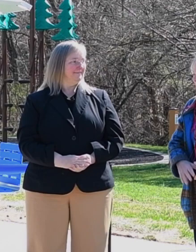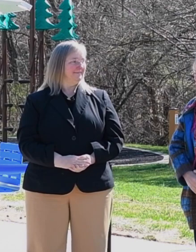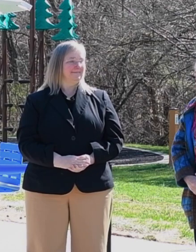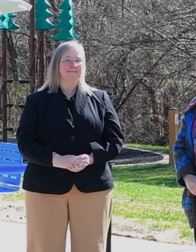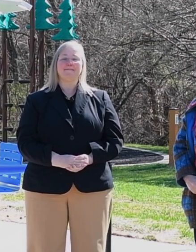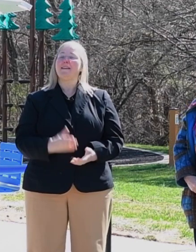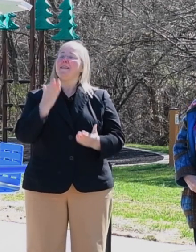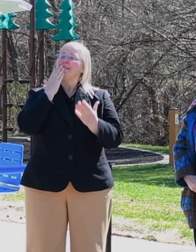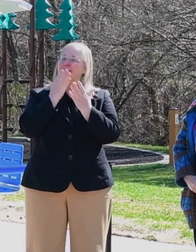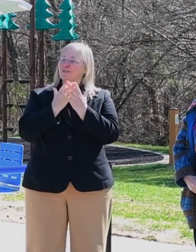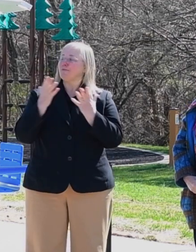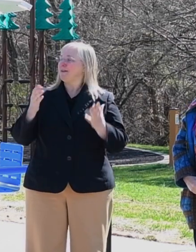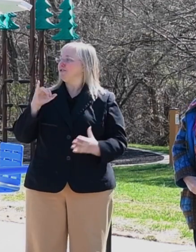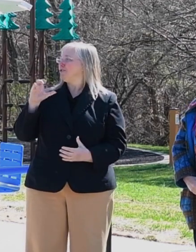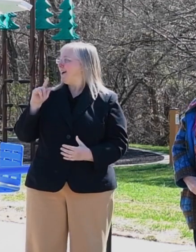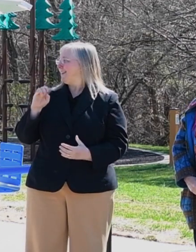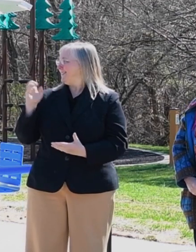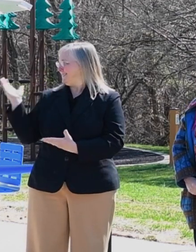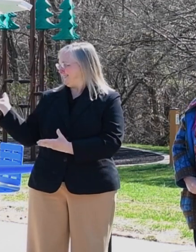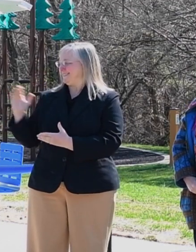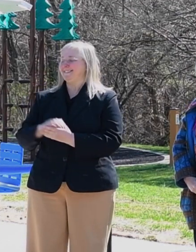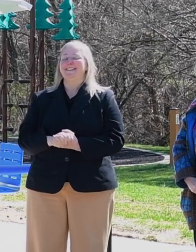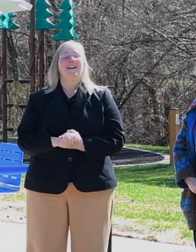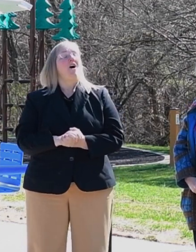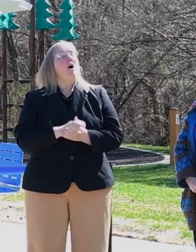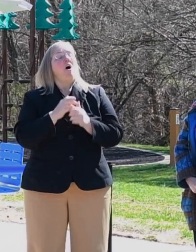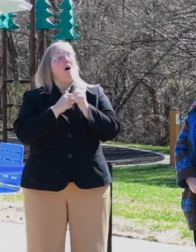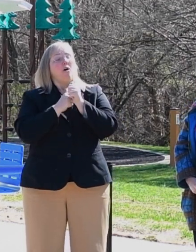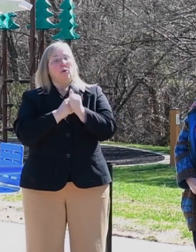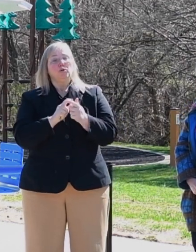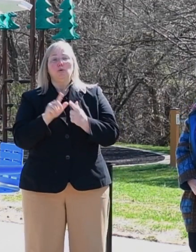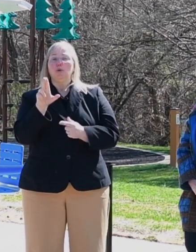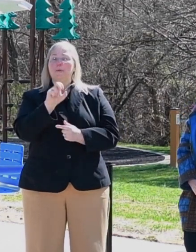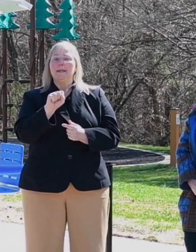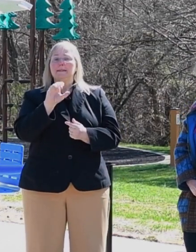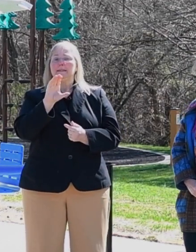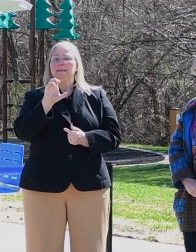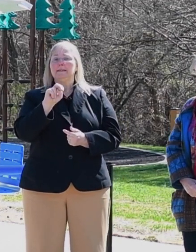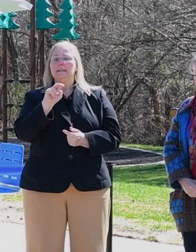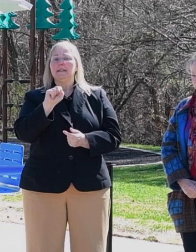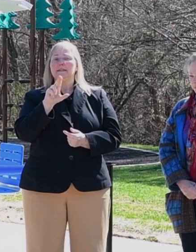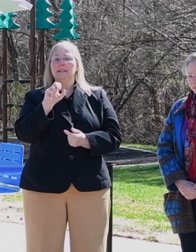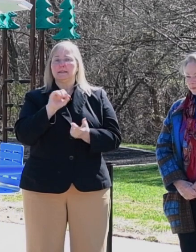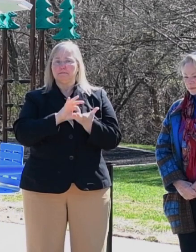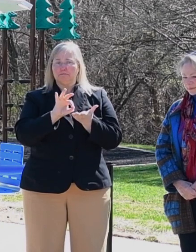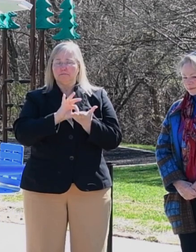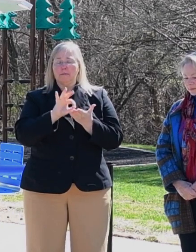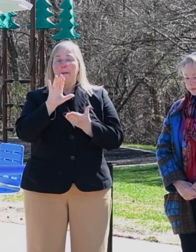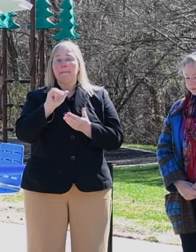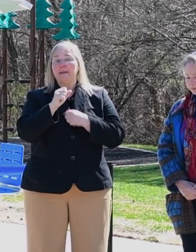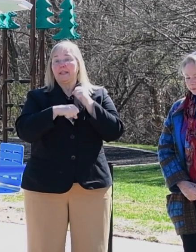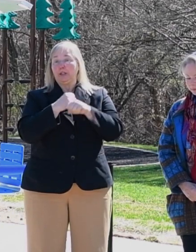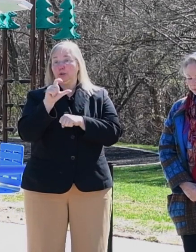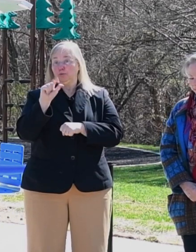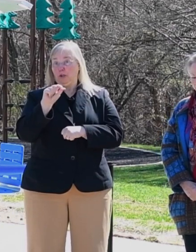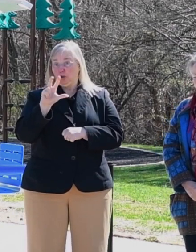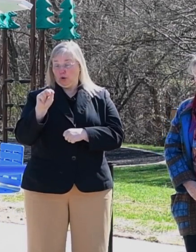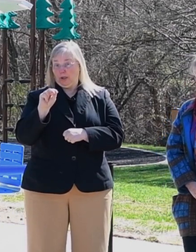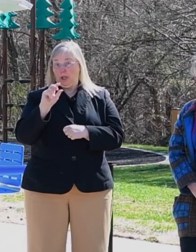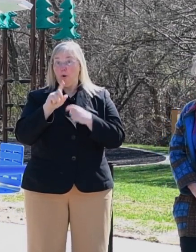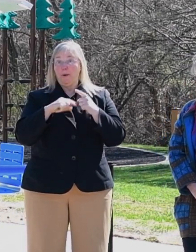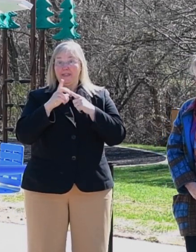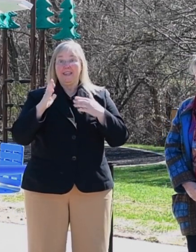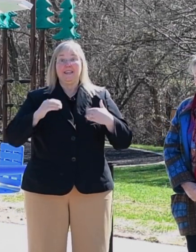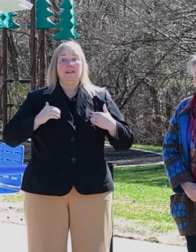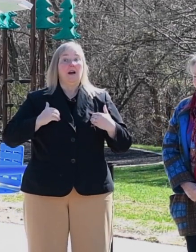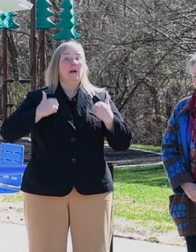Well, thank you so much, Jackie. According to the U.S. Census, by 2030, when the youngest